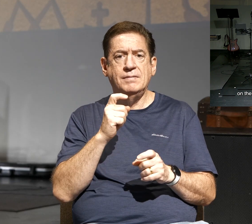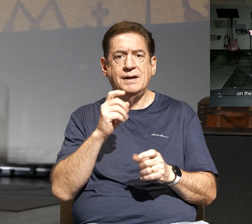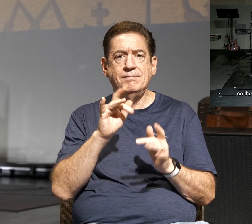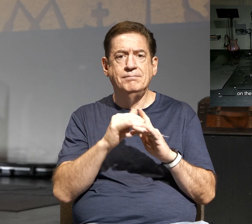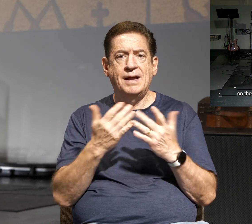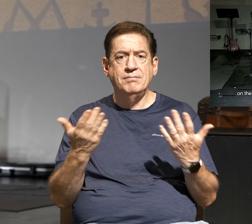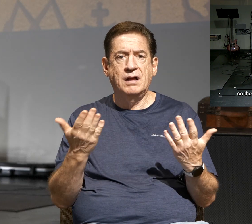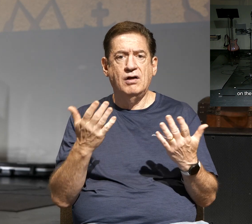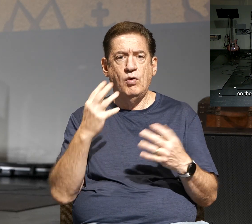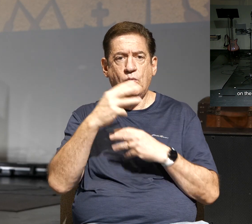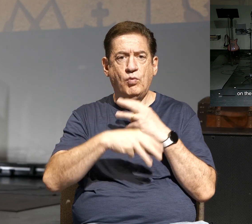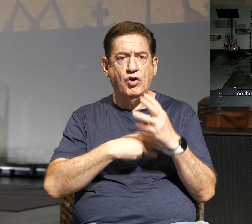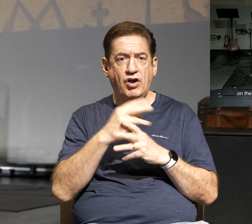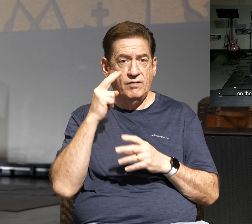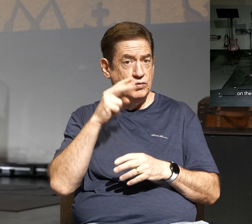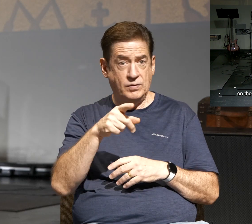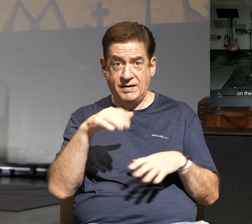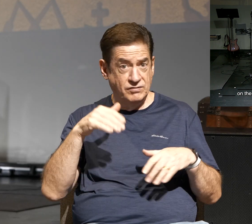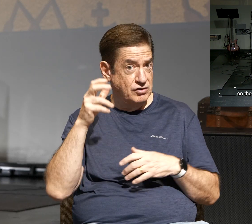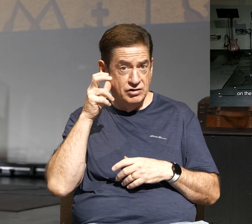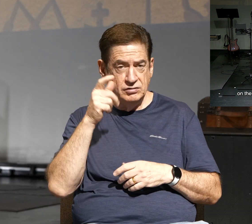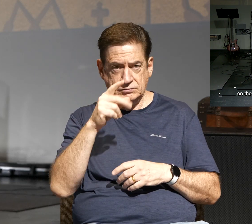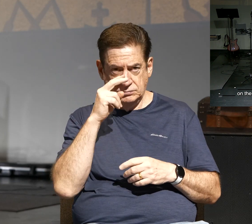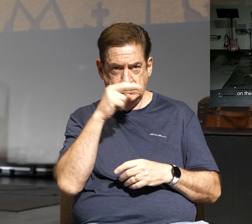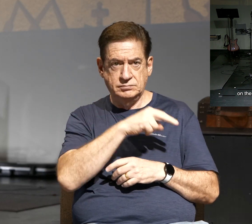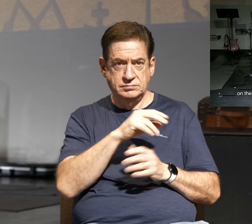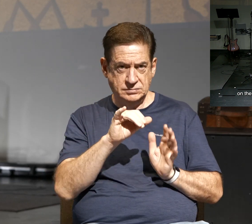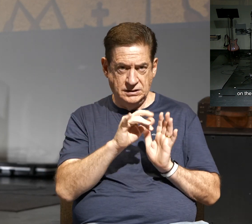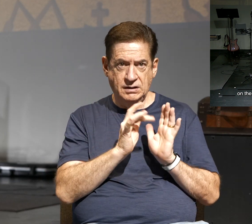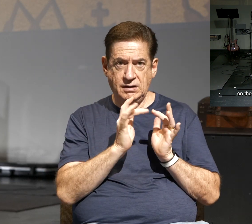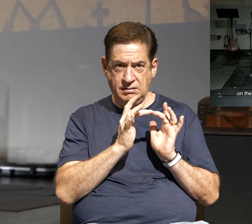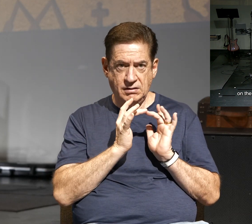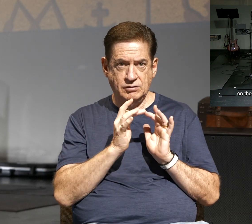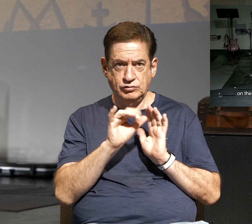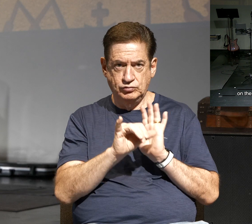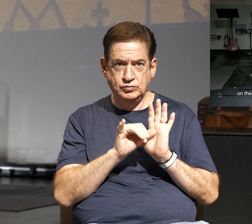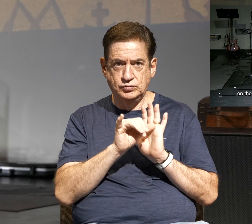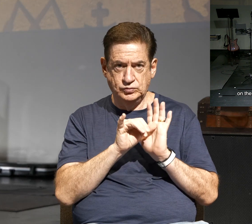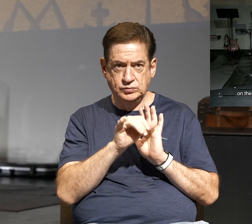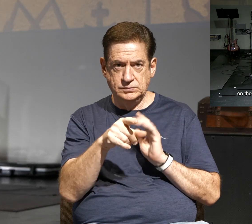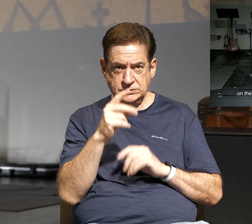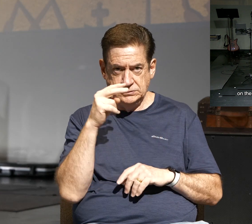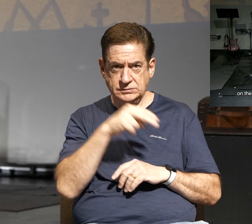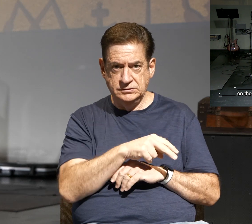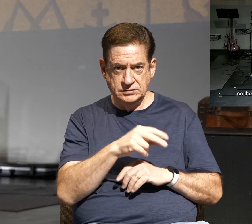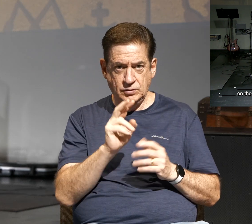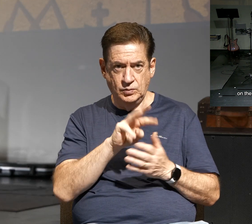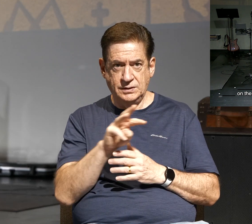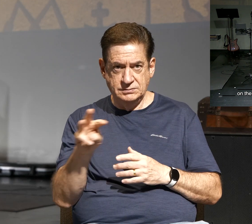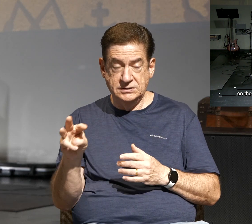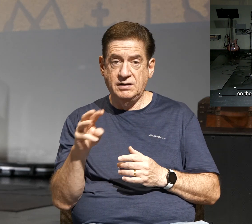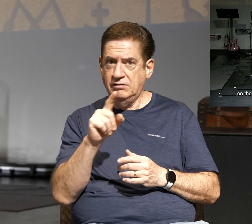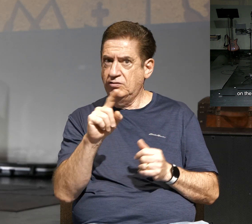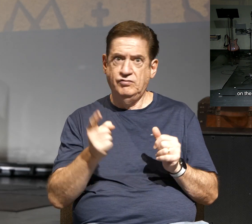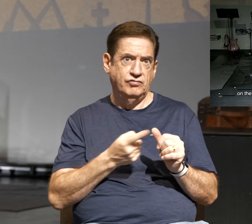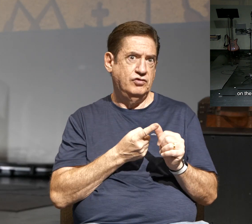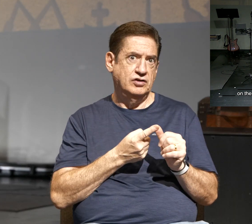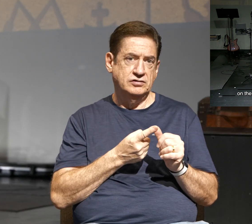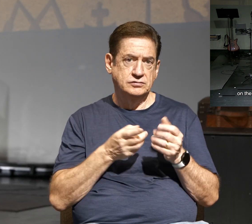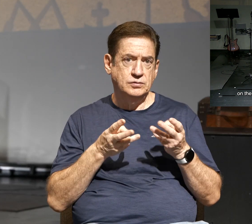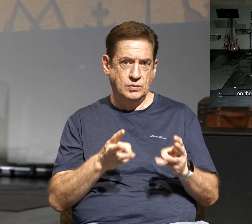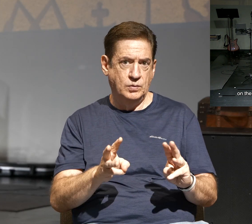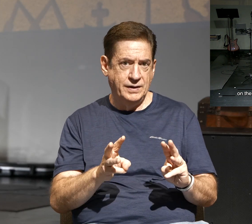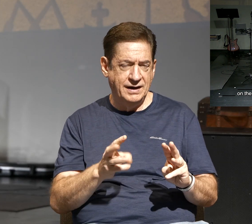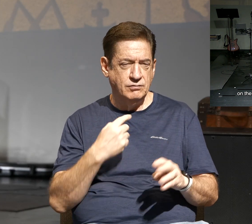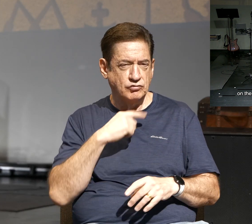that message, I would encourage you to go online and listen to it. You can get it on YouTube or you can go to our website and get that. But that would be the first way that